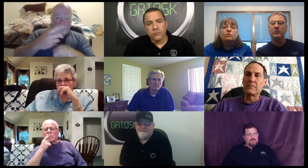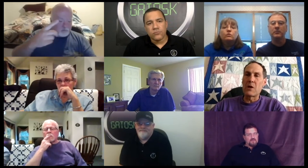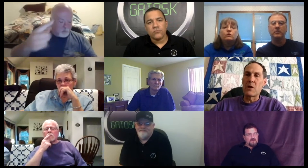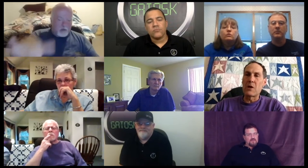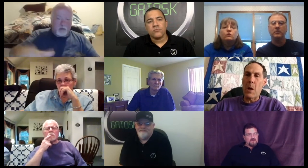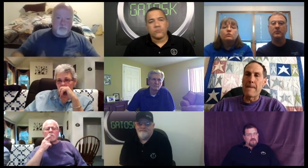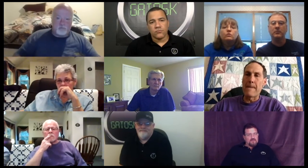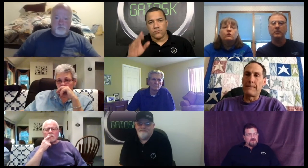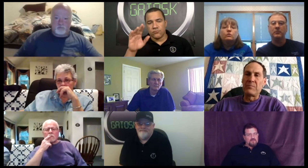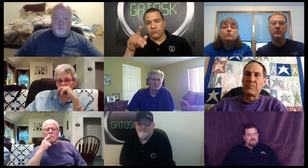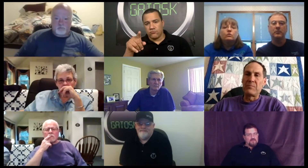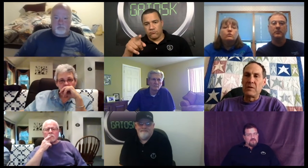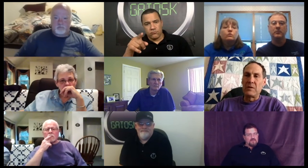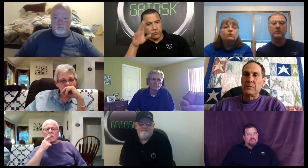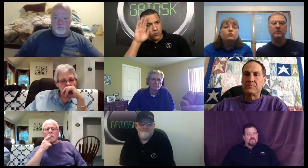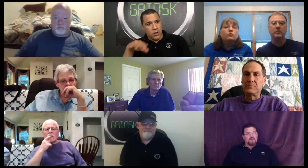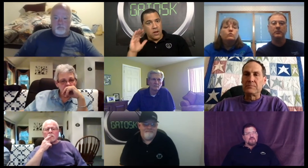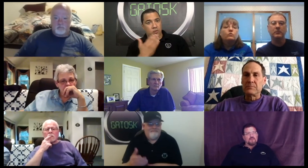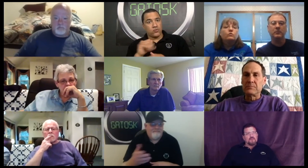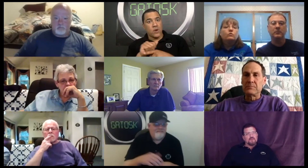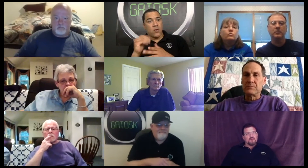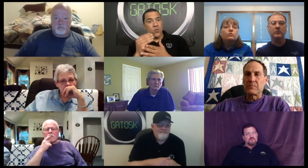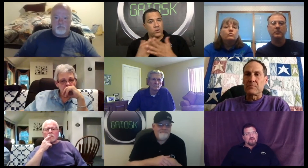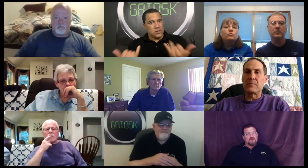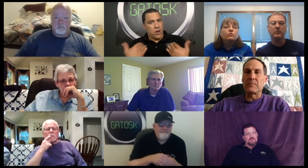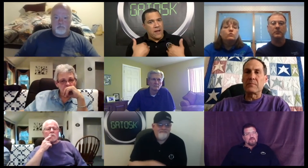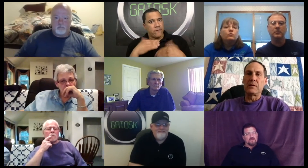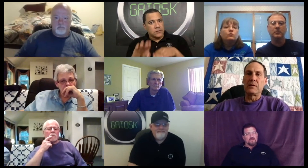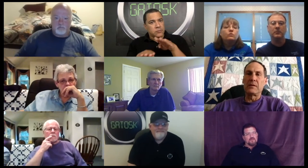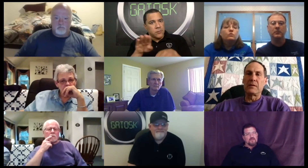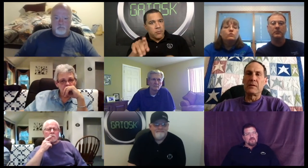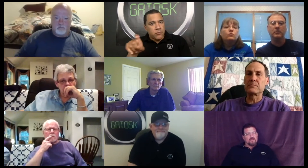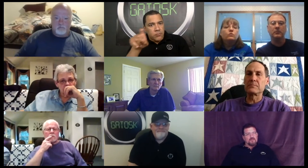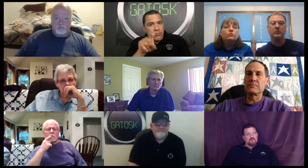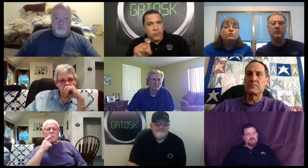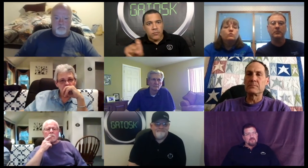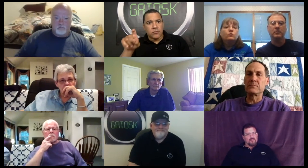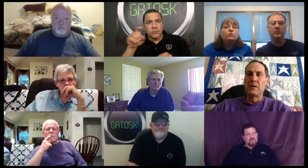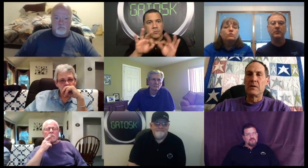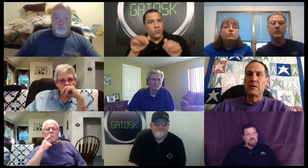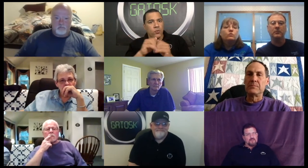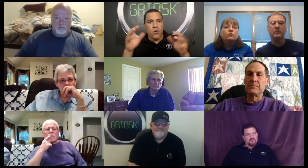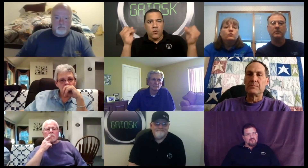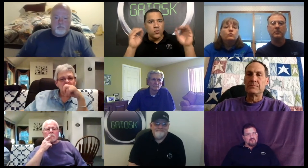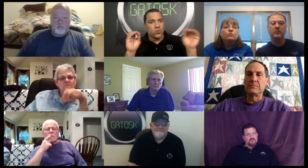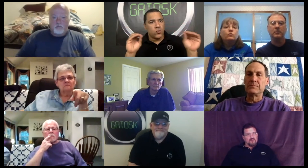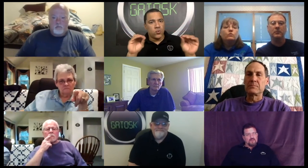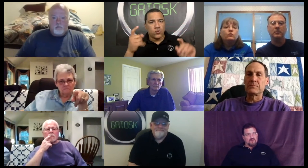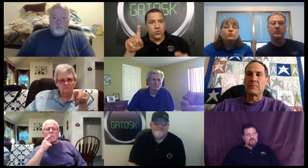Maybe we were, you can consider that. You know that our training course currently does have a step-by-step,